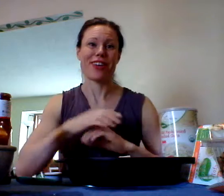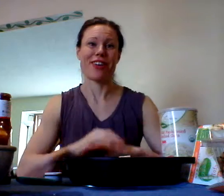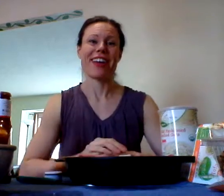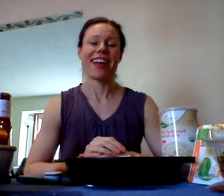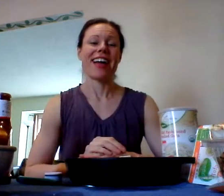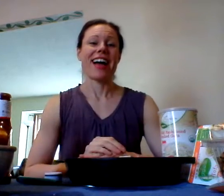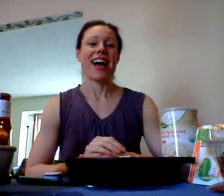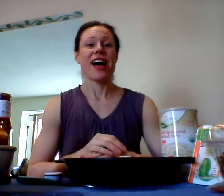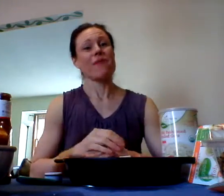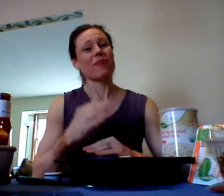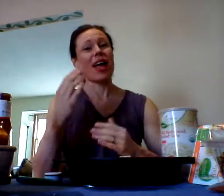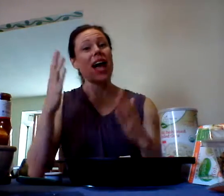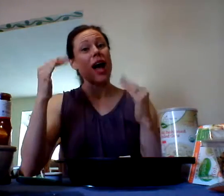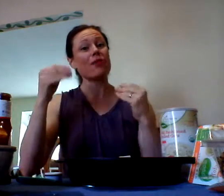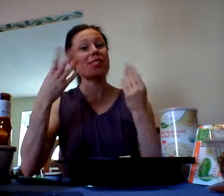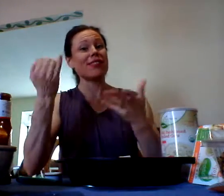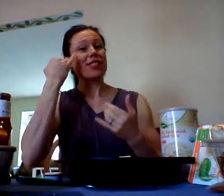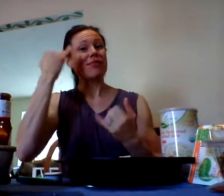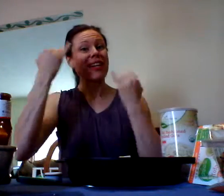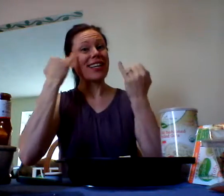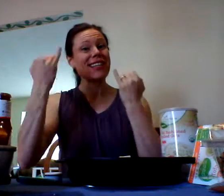later. I hope this gives you some ideas